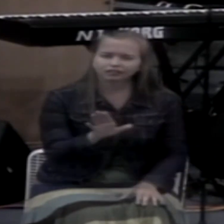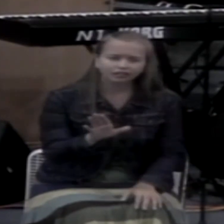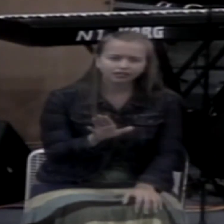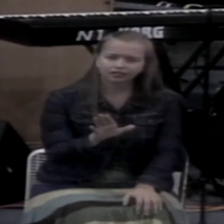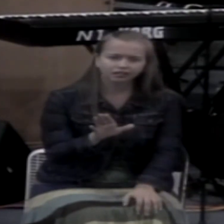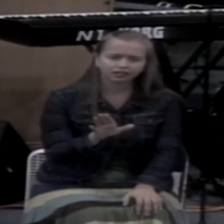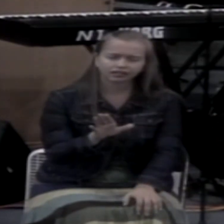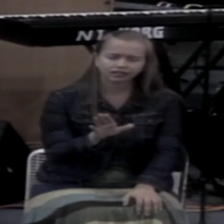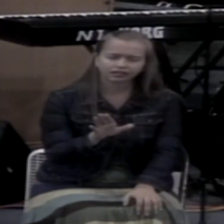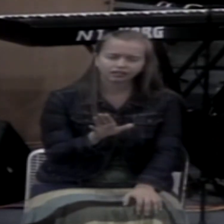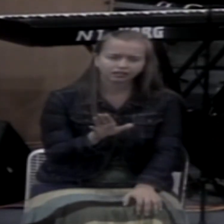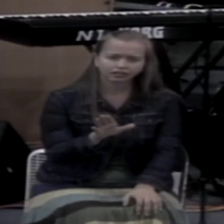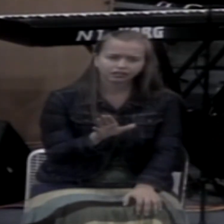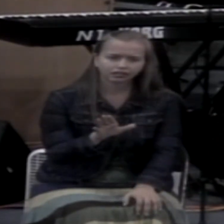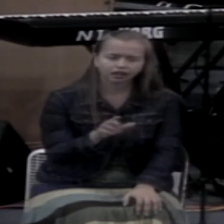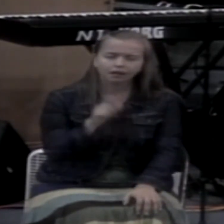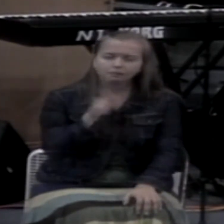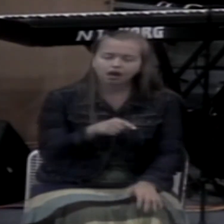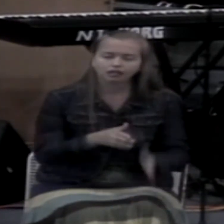than that.